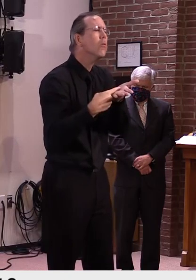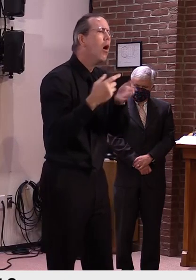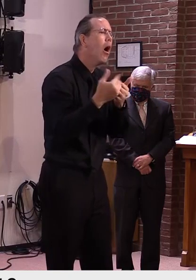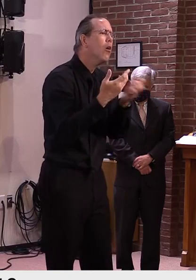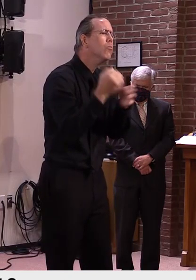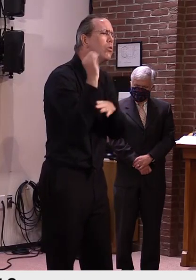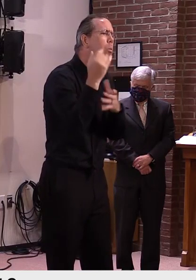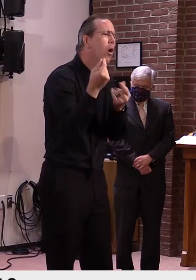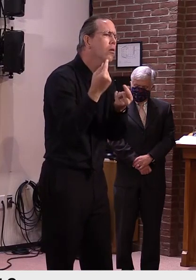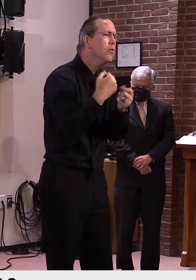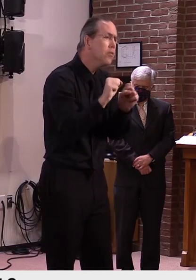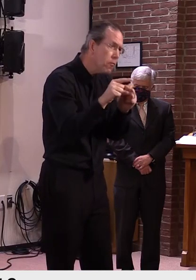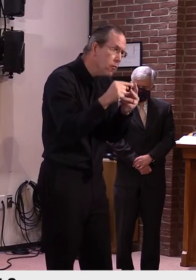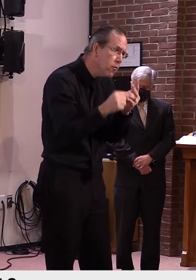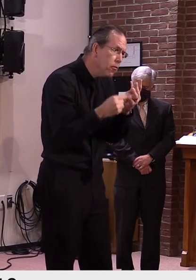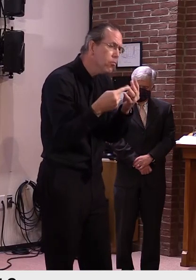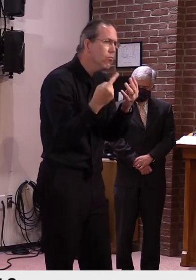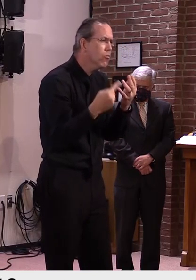Thank you. Avery, WCAX.